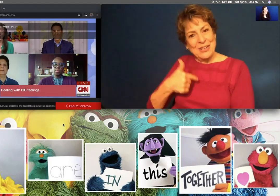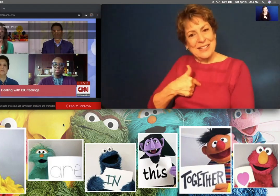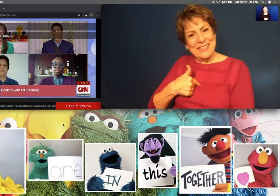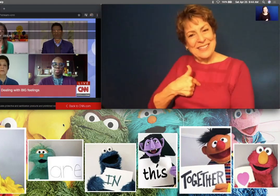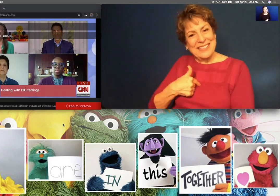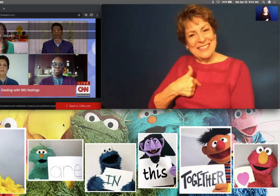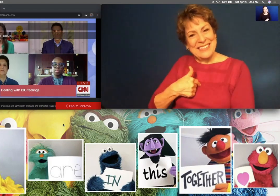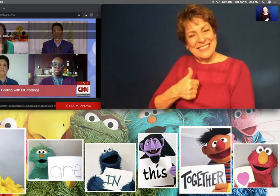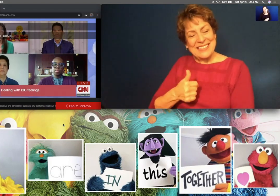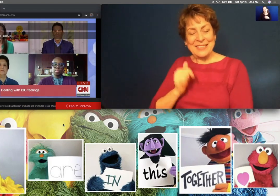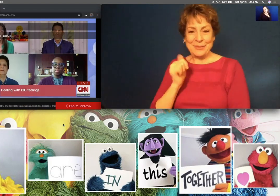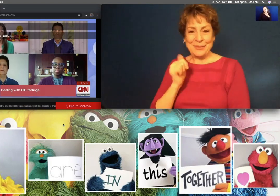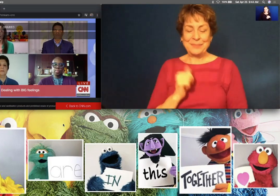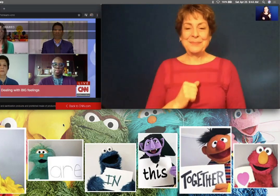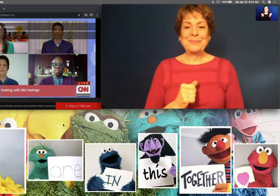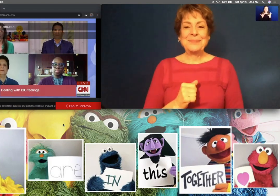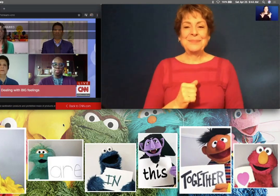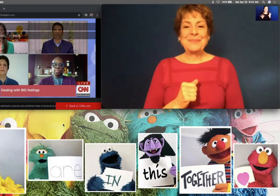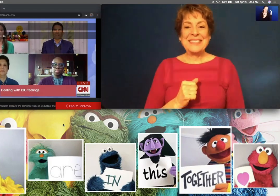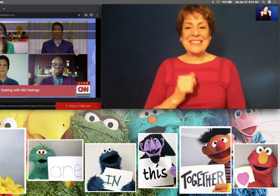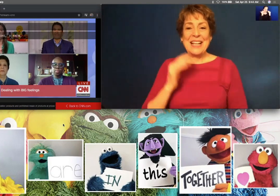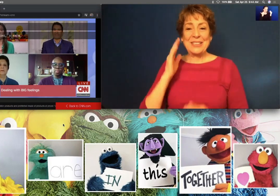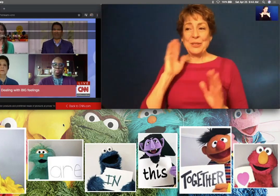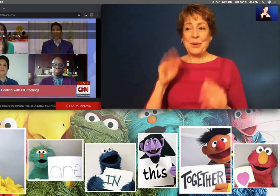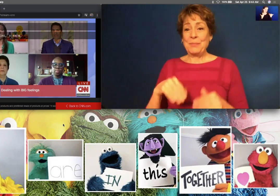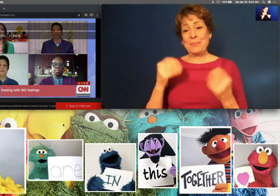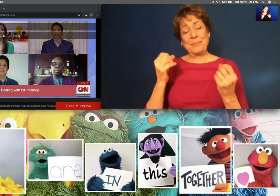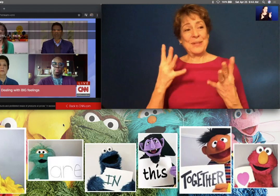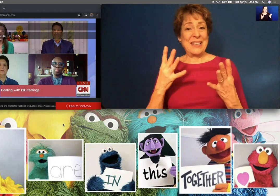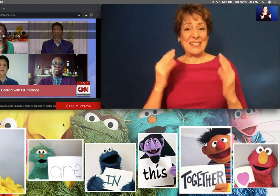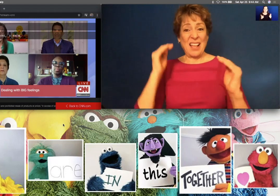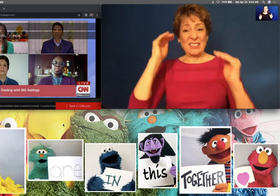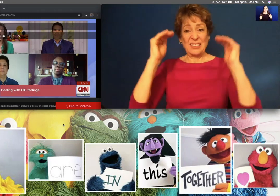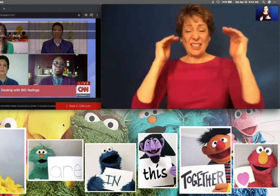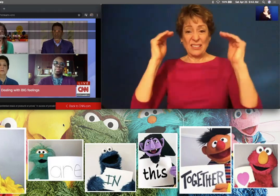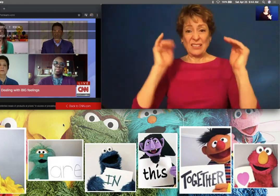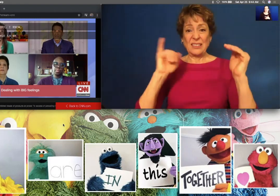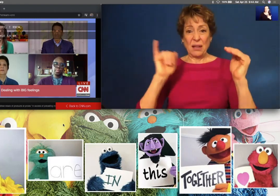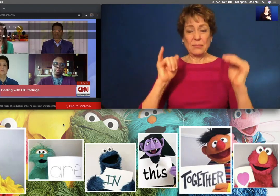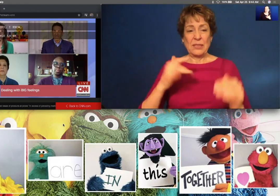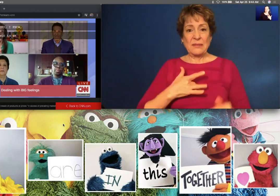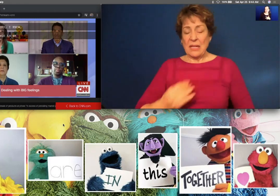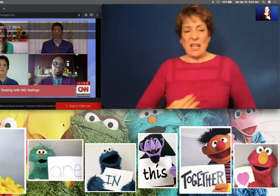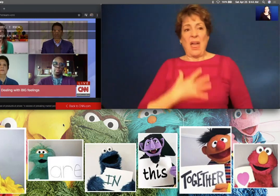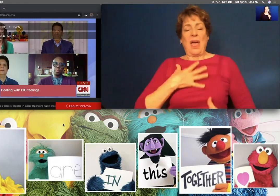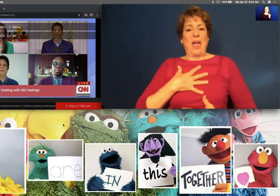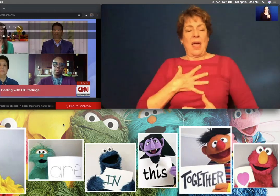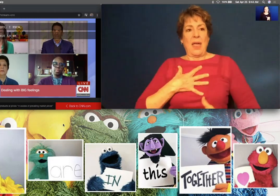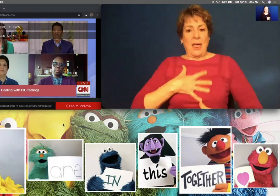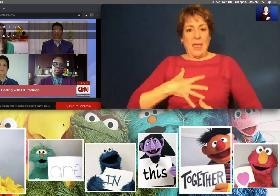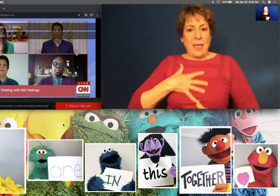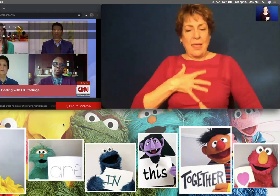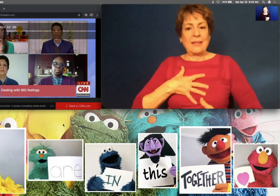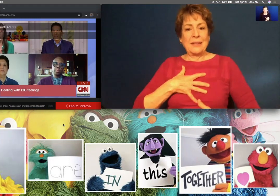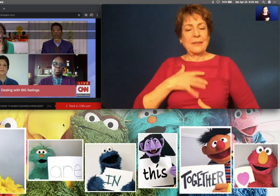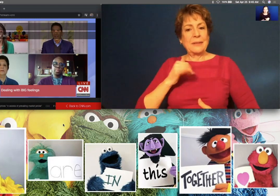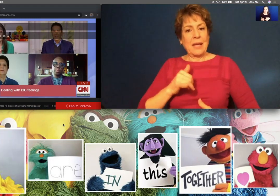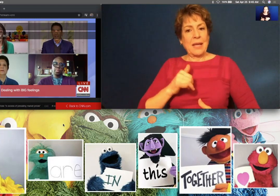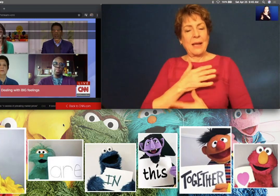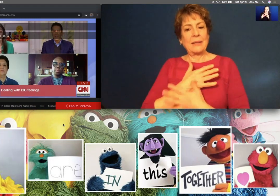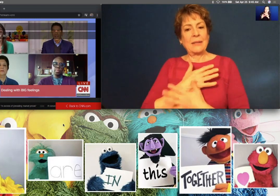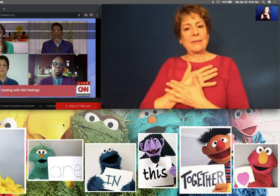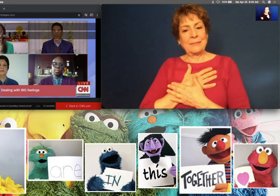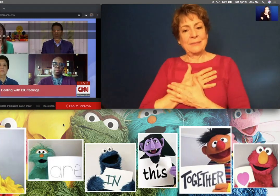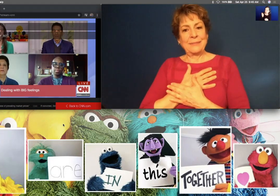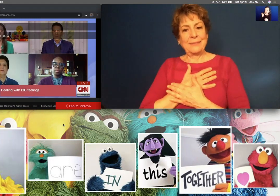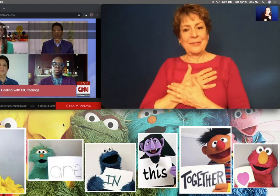better. And we love that Abby shared that with us. Even a lot of grown-ups, I know, are having big feelings, as we say. There are